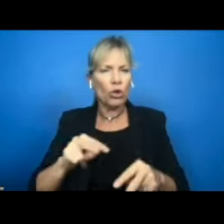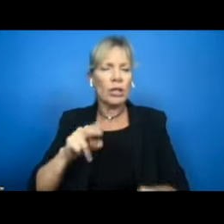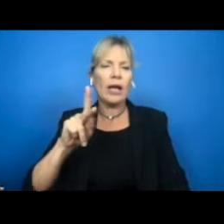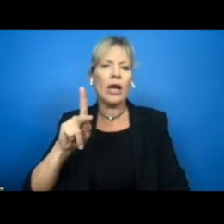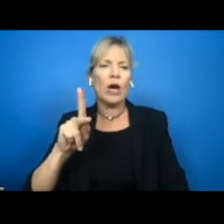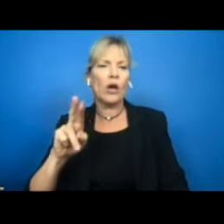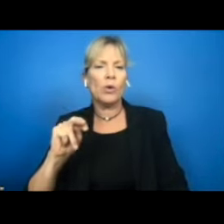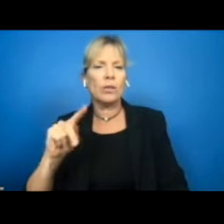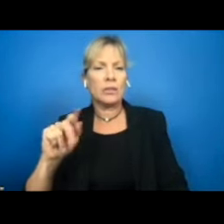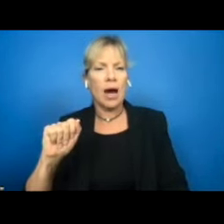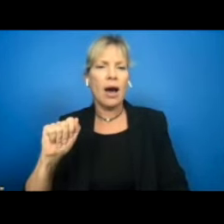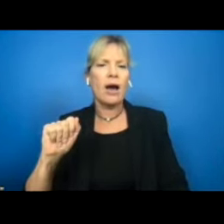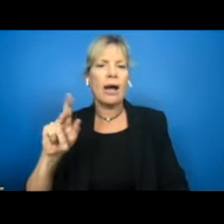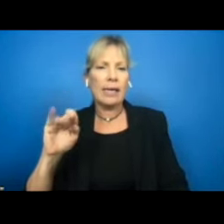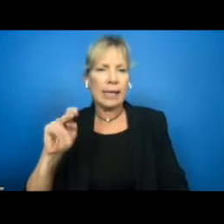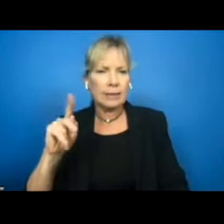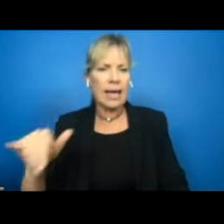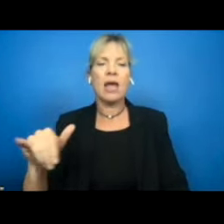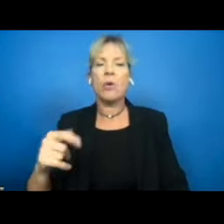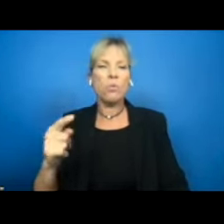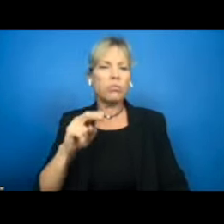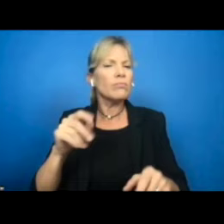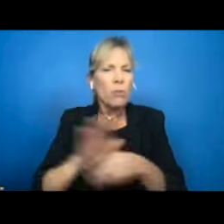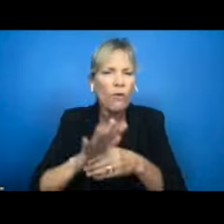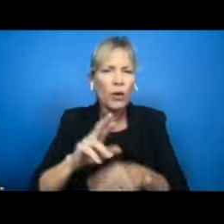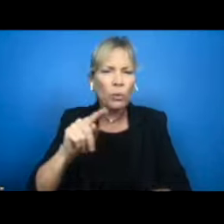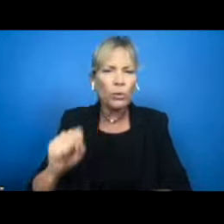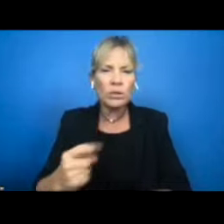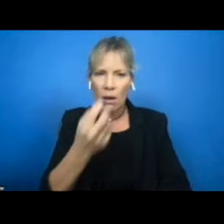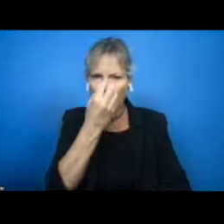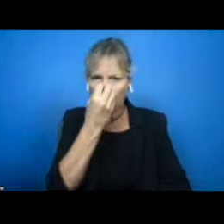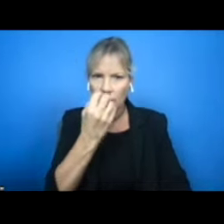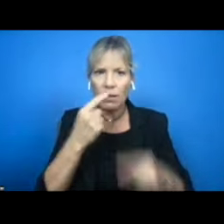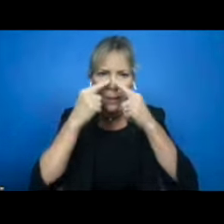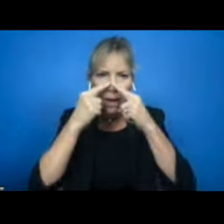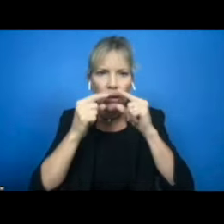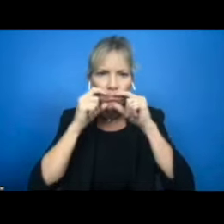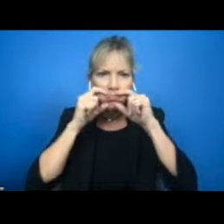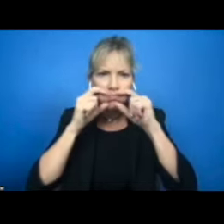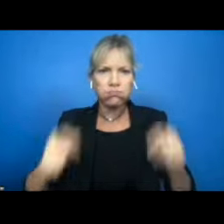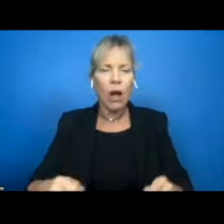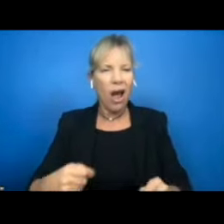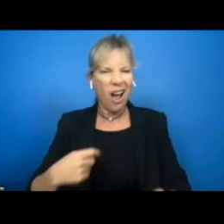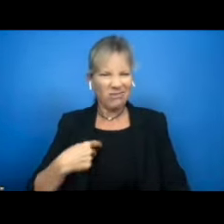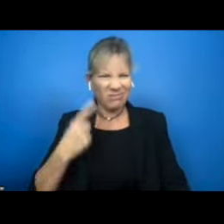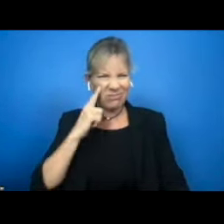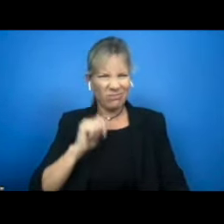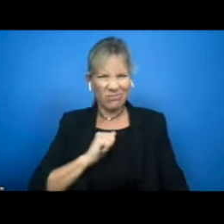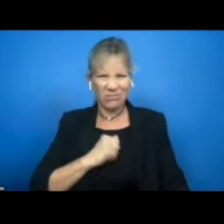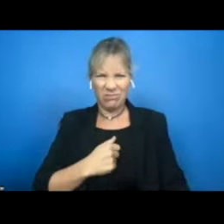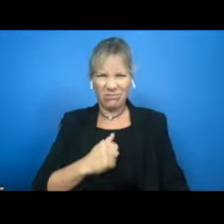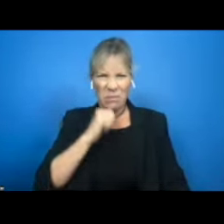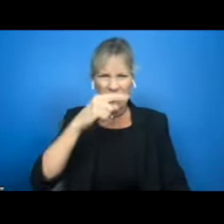show Roots with your wide nose and your big lips. I would think to myself, I'm not